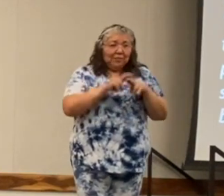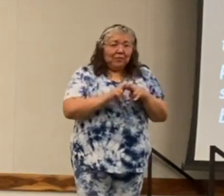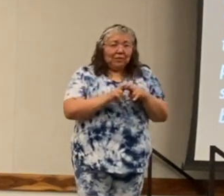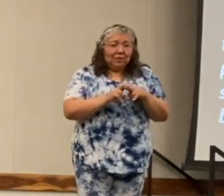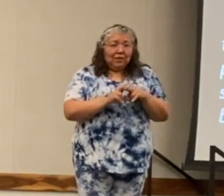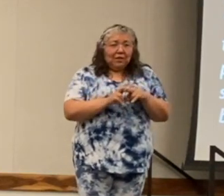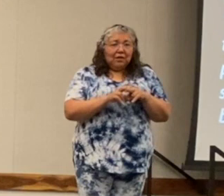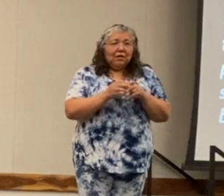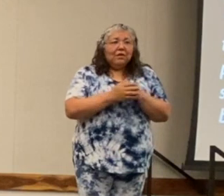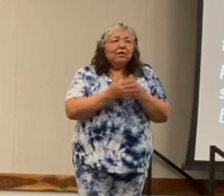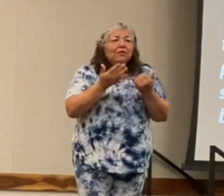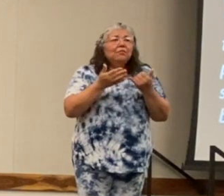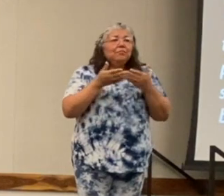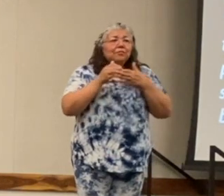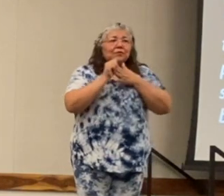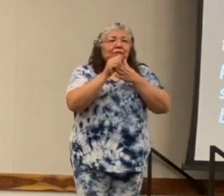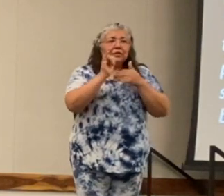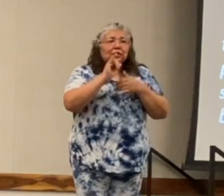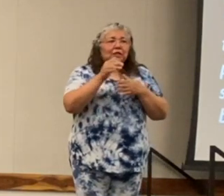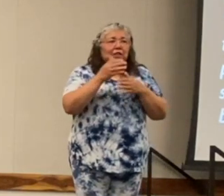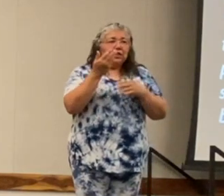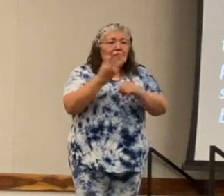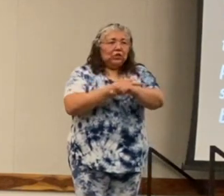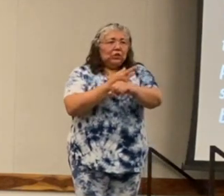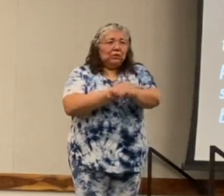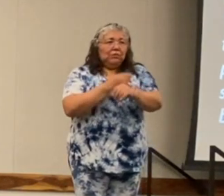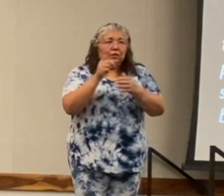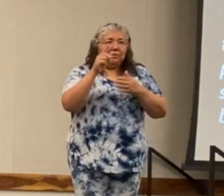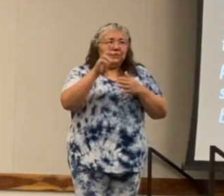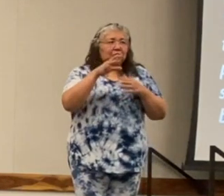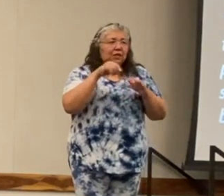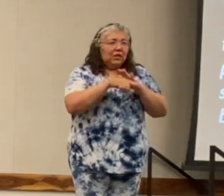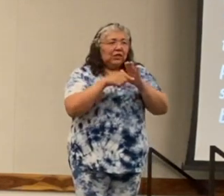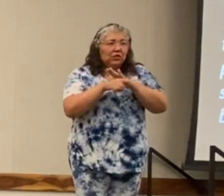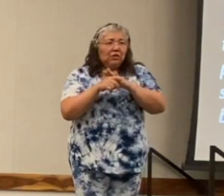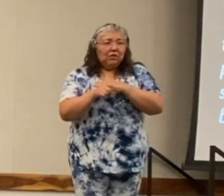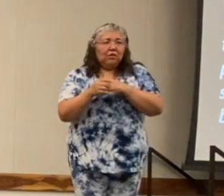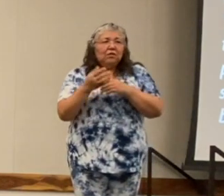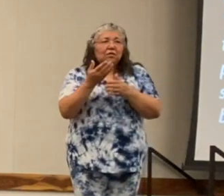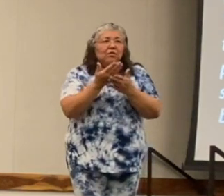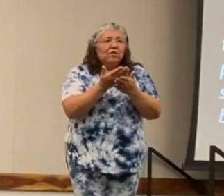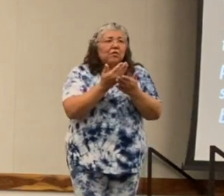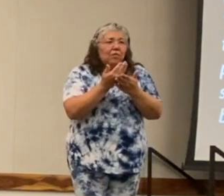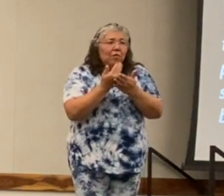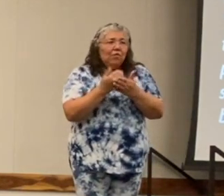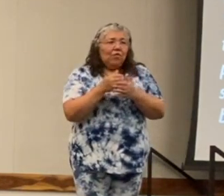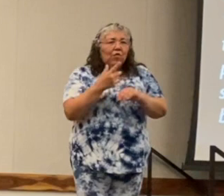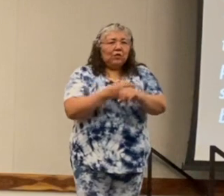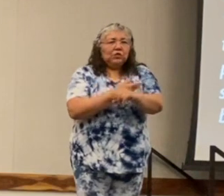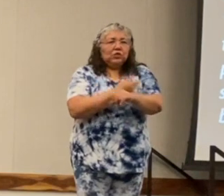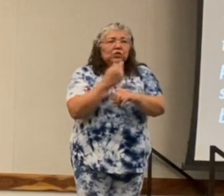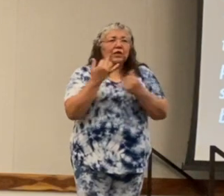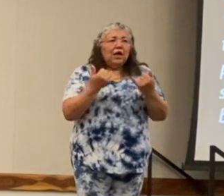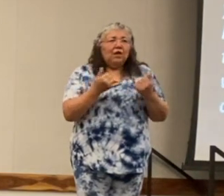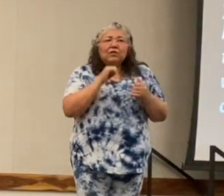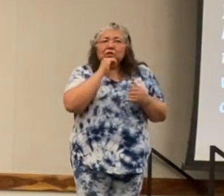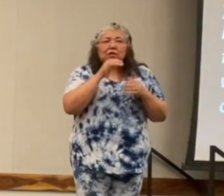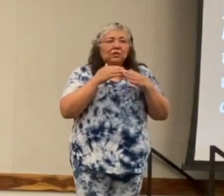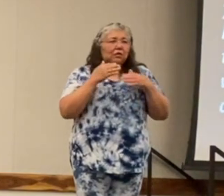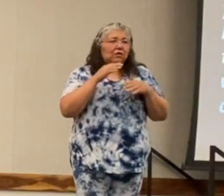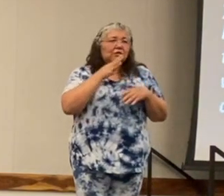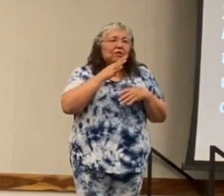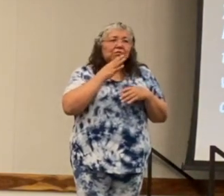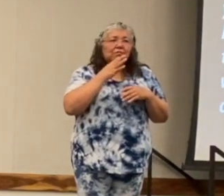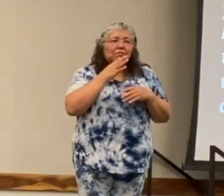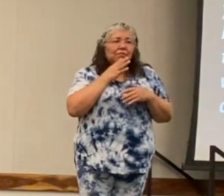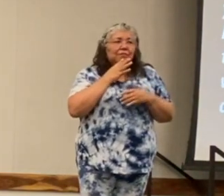this. He was led like a sheep to the slaughter, and the lamb is silent before its shearer. So he does not open his mouth.